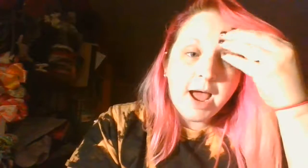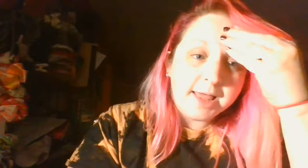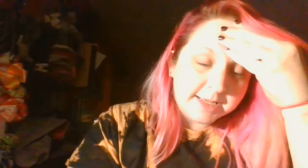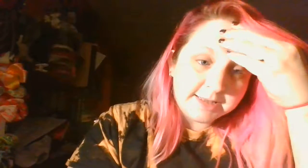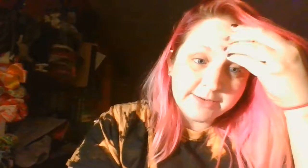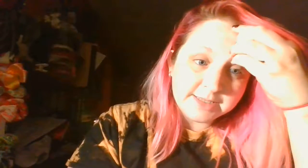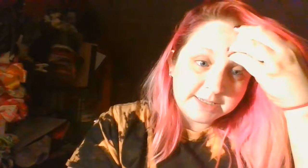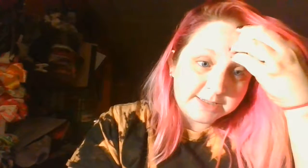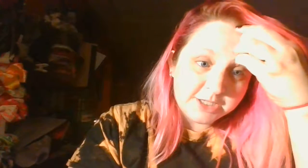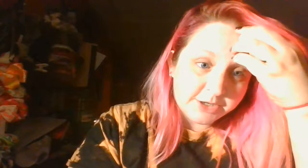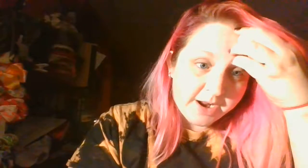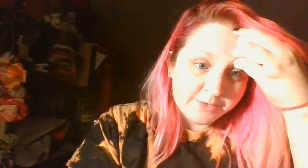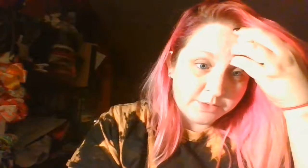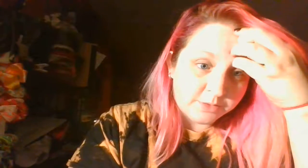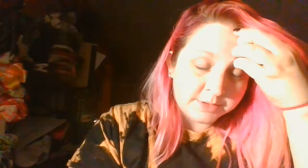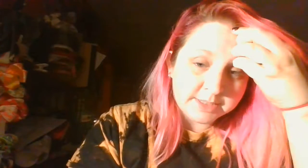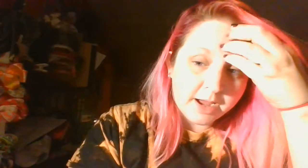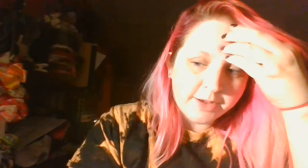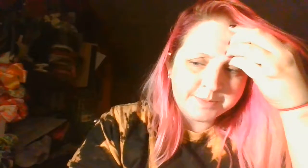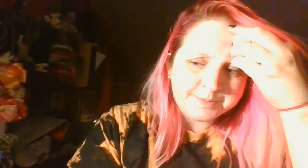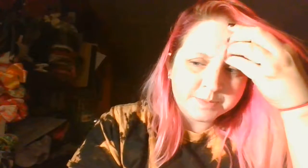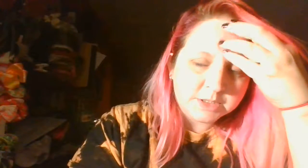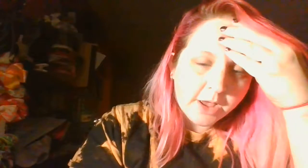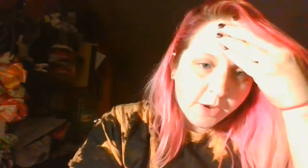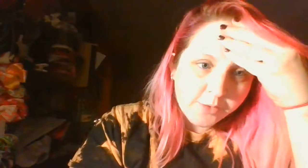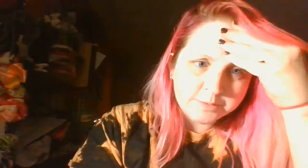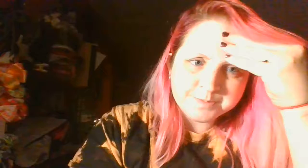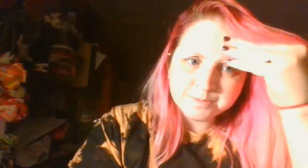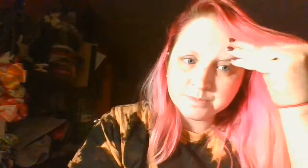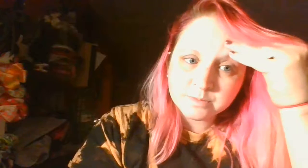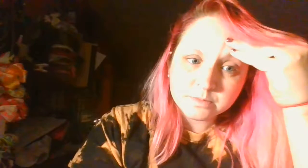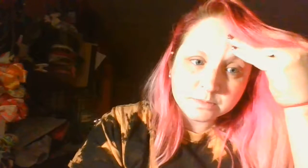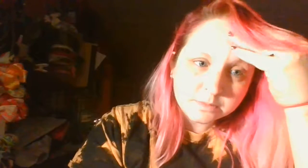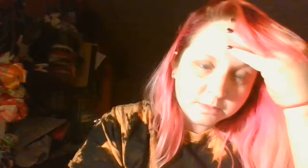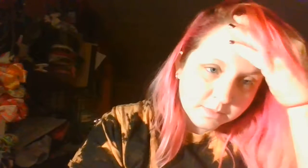I like to think of this as a geographical style. So